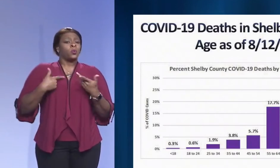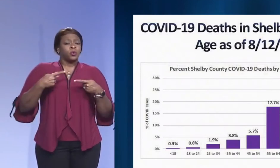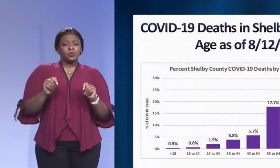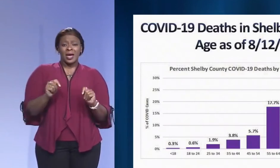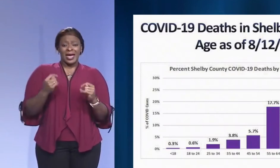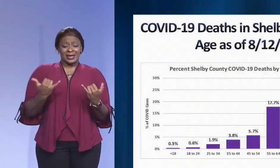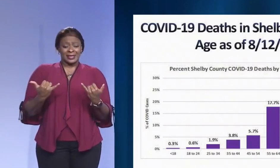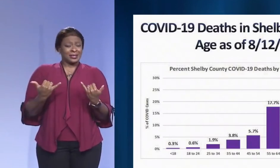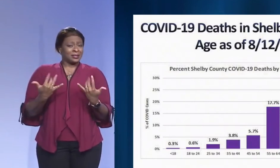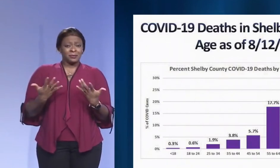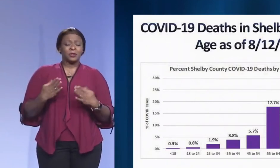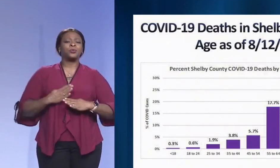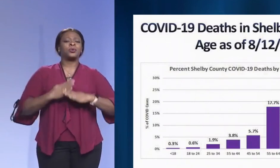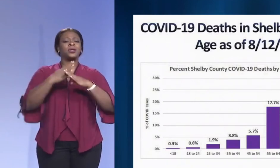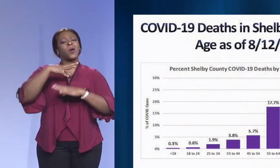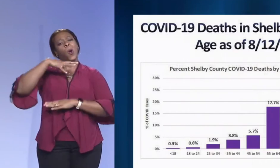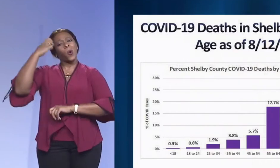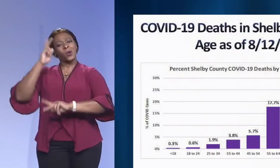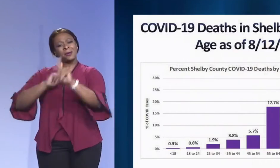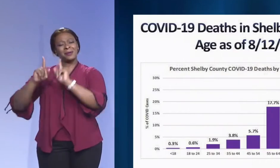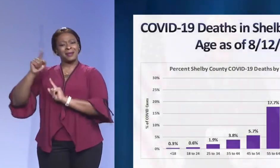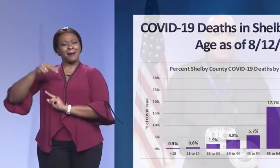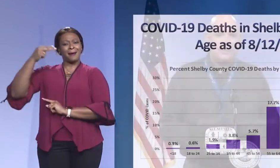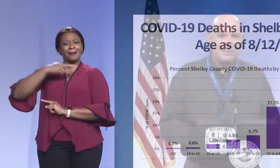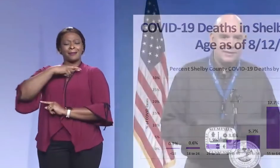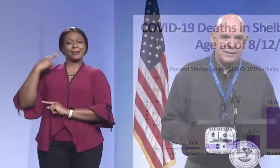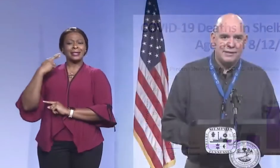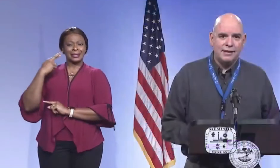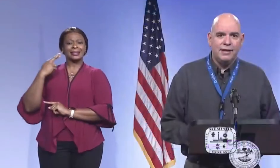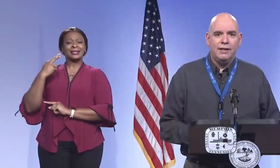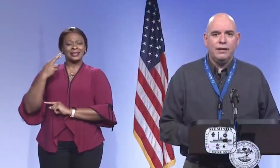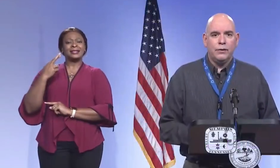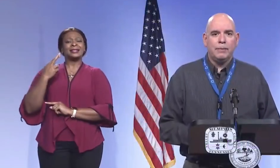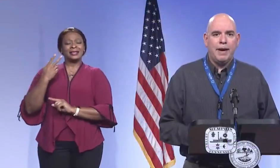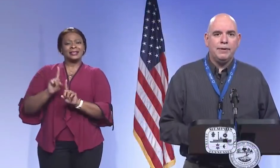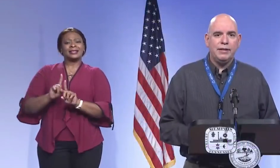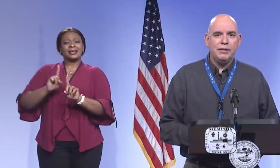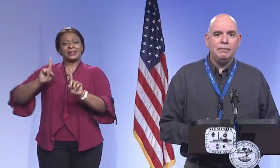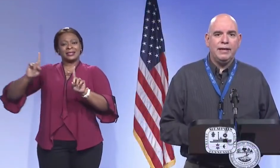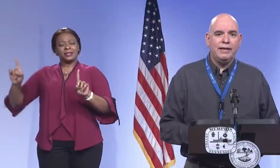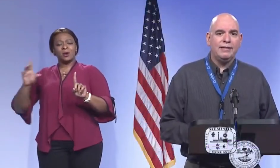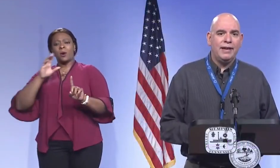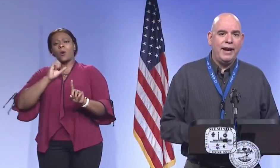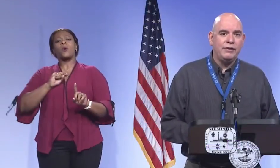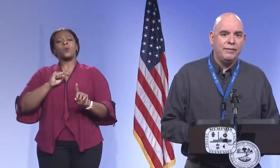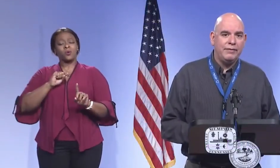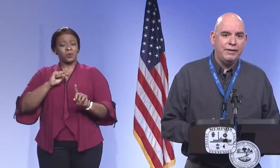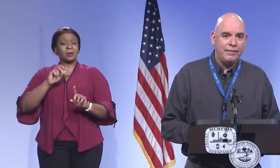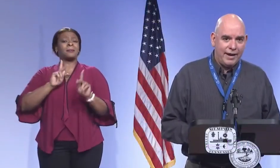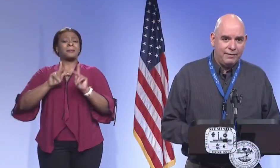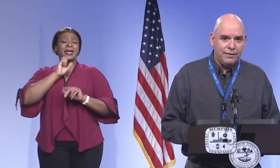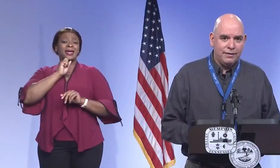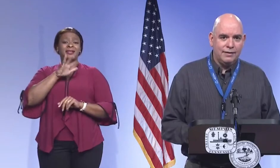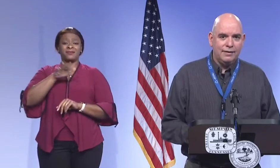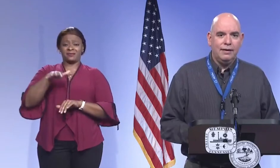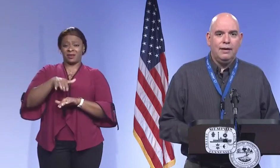is protect our older population, and in this instance, the older population begins at age